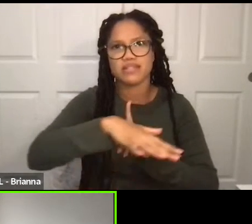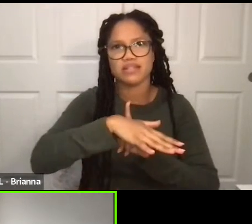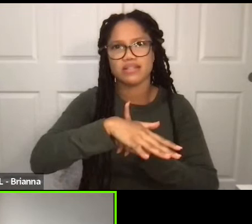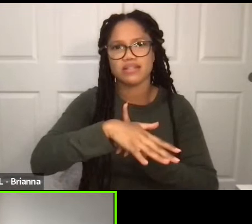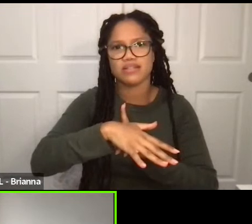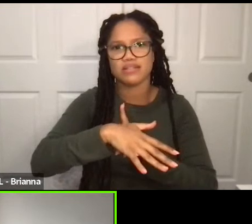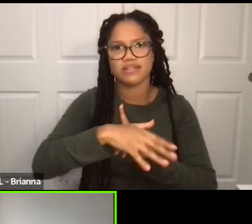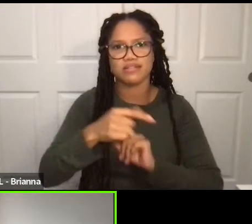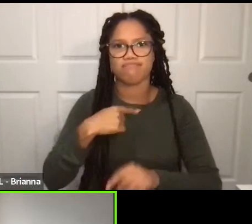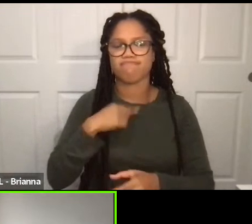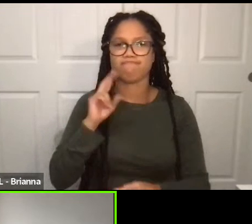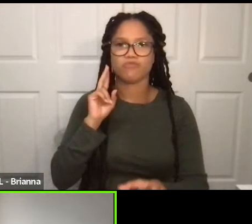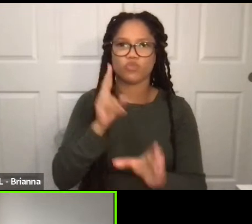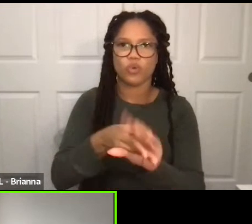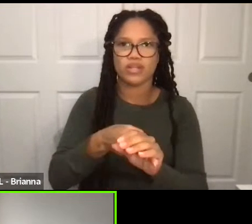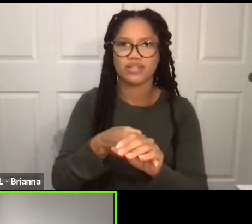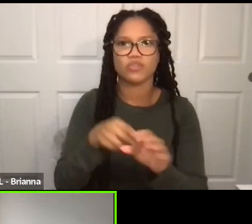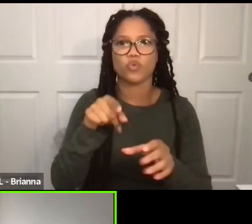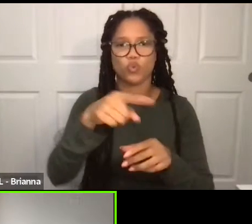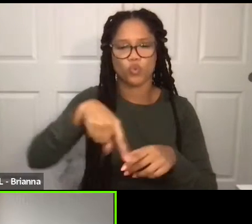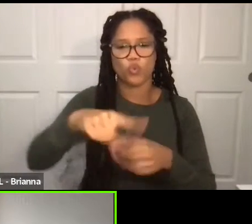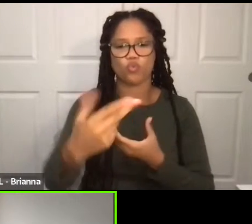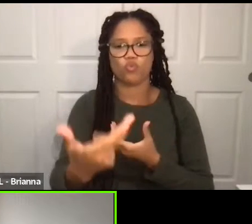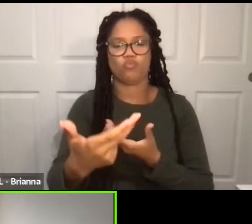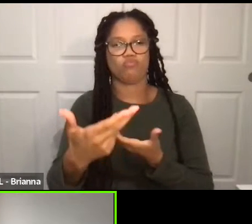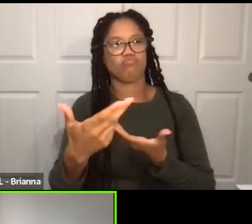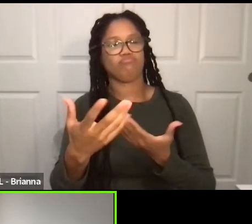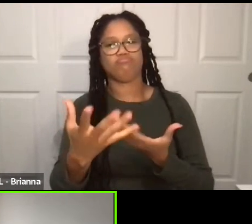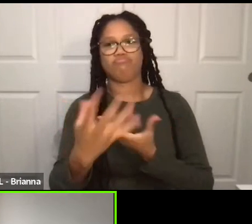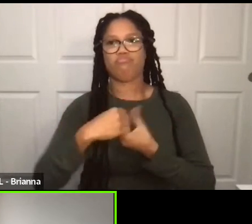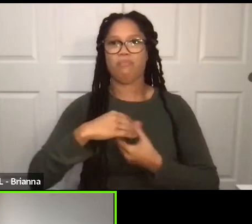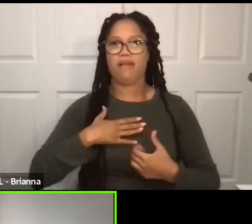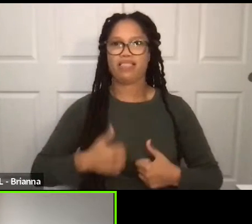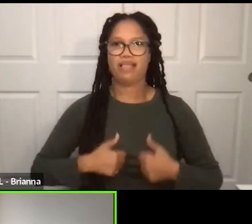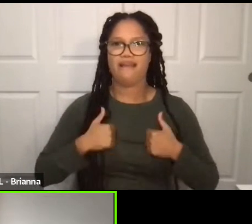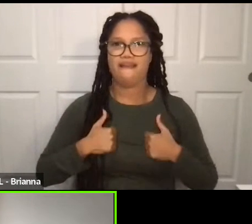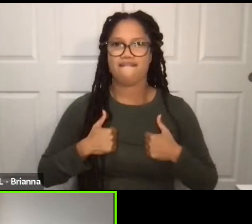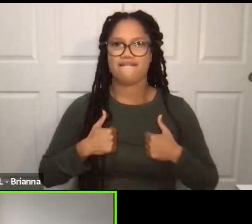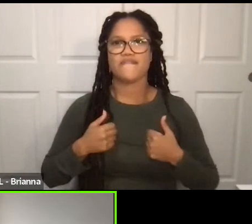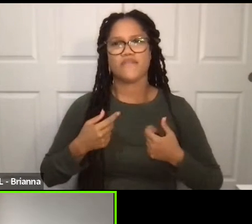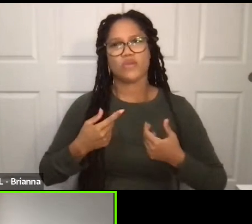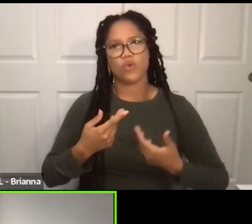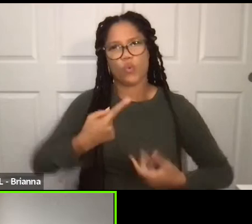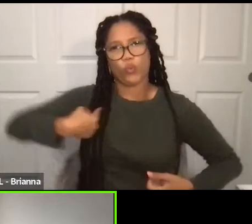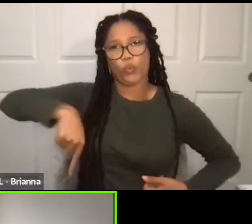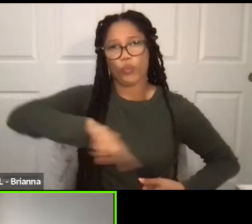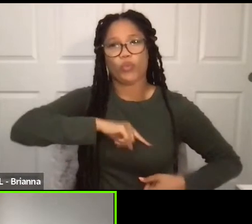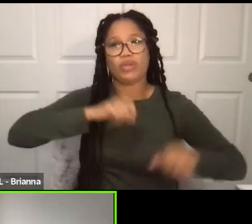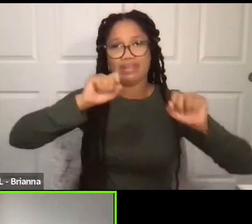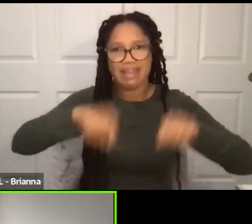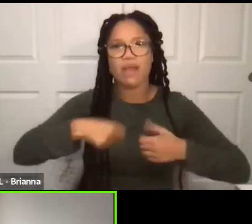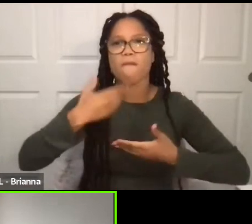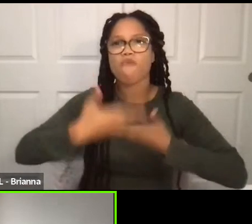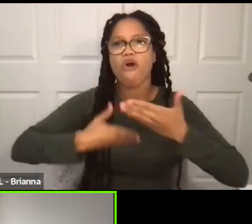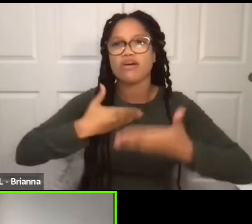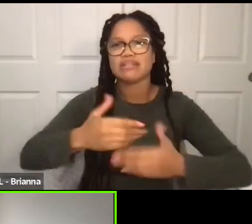life, so that I can be with all y'all and have actual spaces to process that I don't know if I would have had